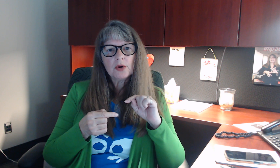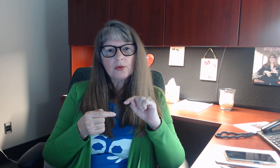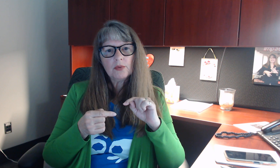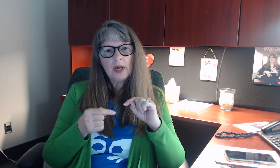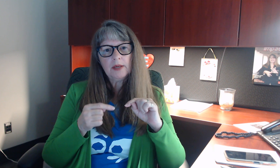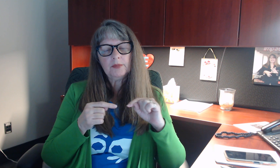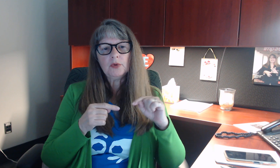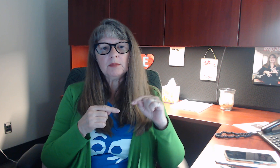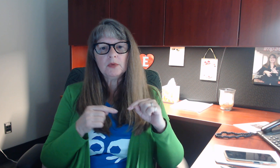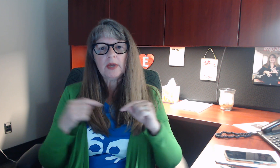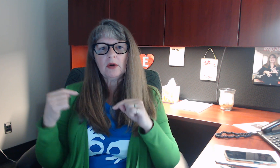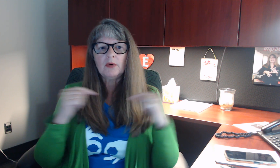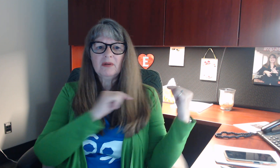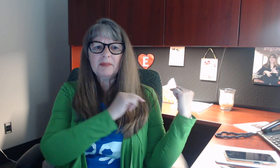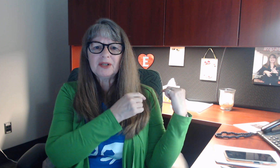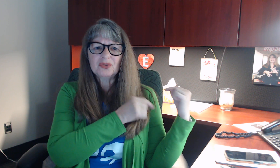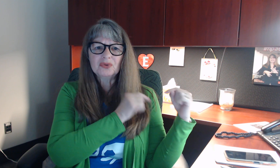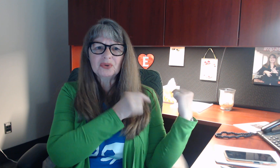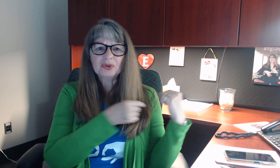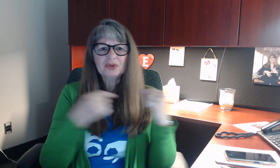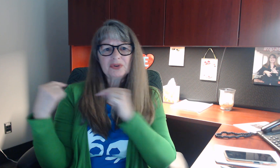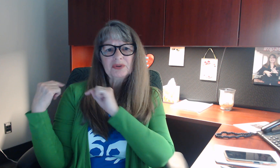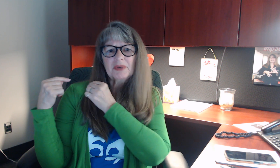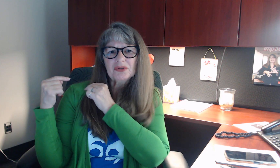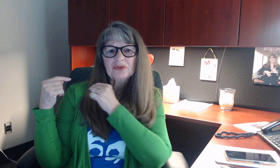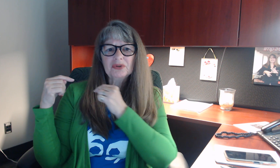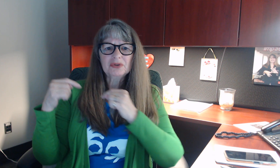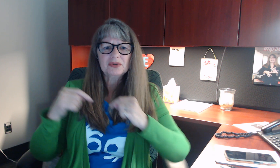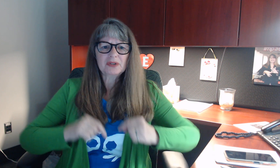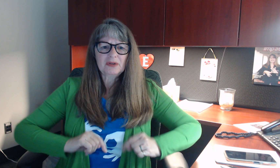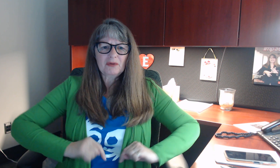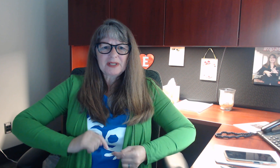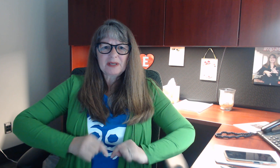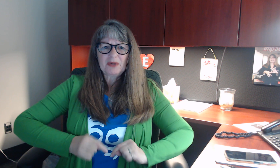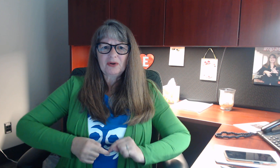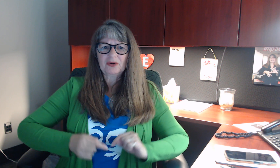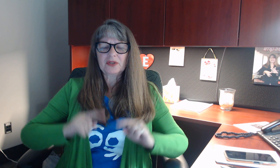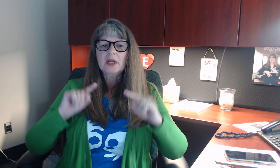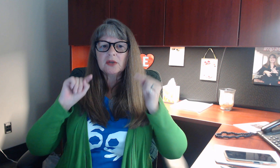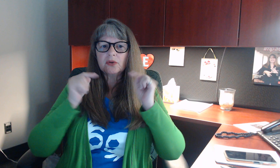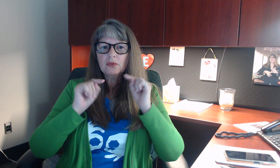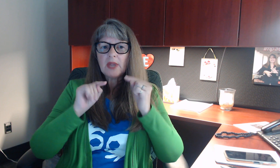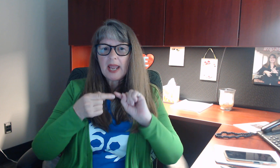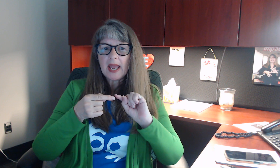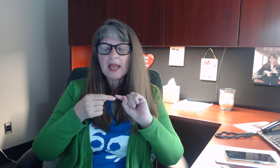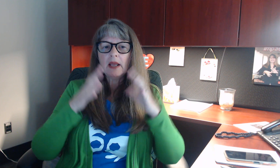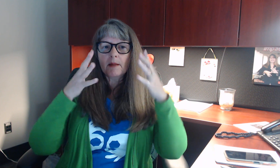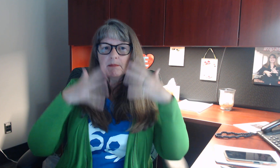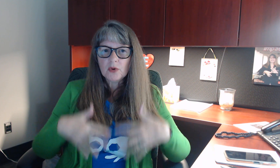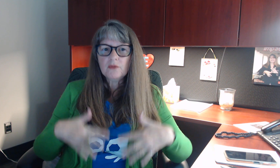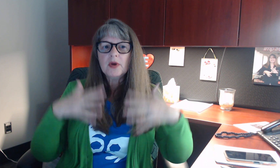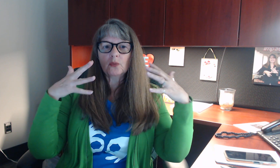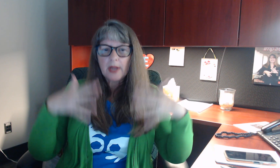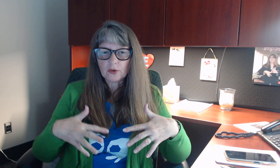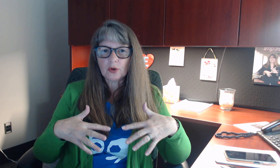So you can move that over. Oh, my shoulder hurts, and oh, my stomach hurts. So you can move that around on your